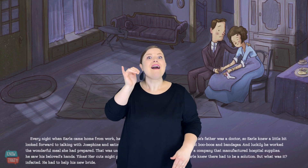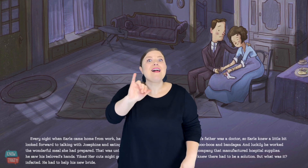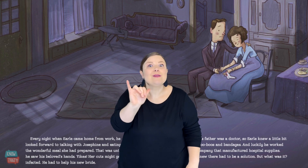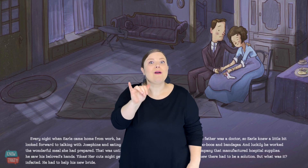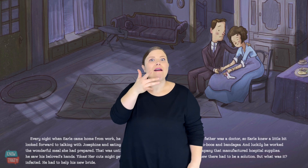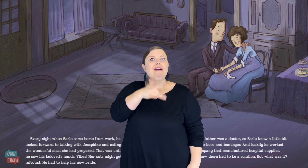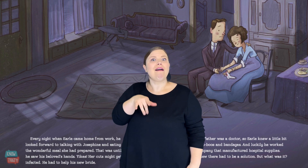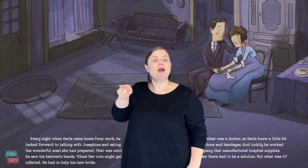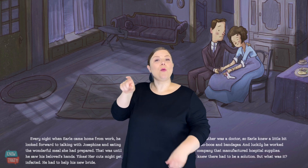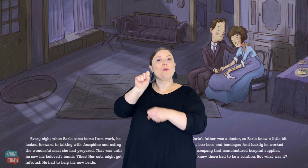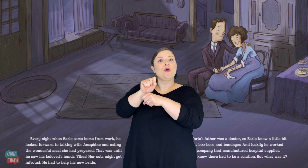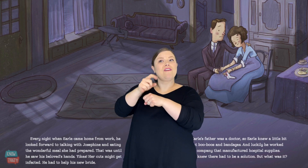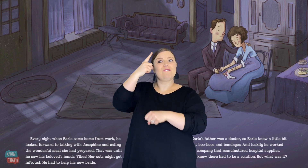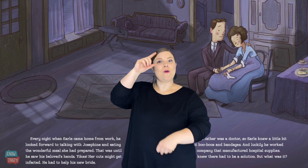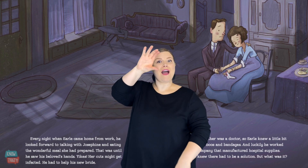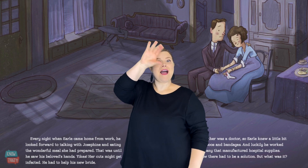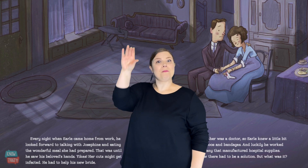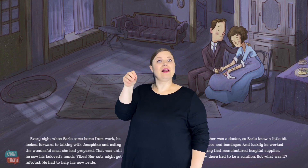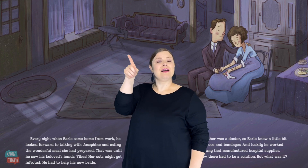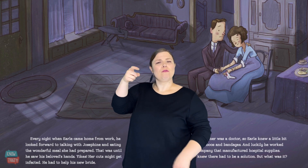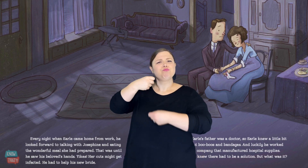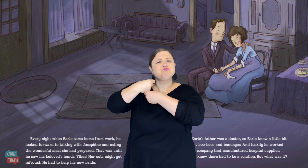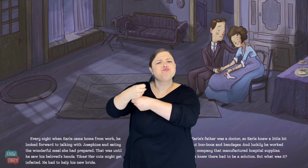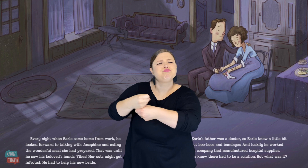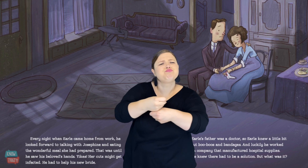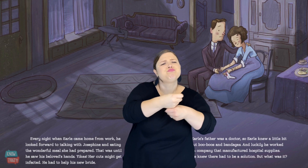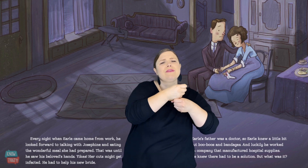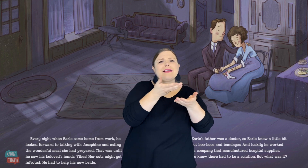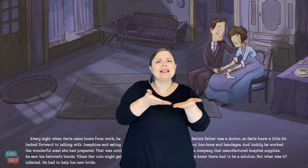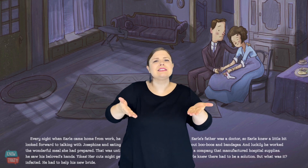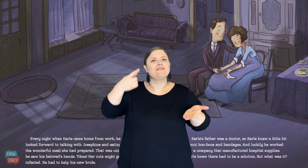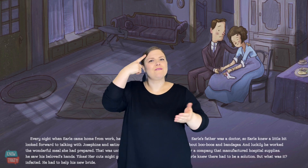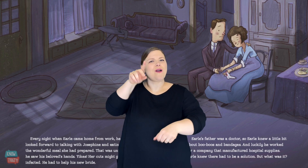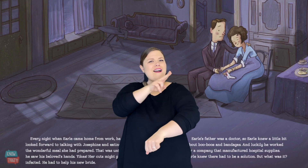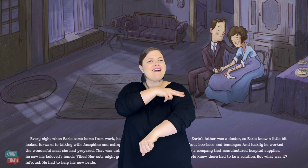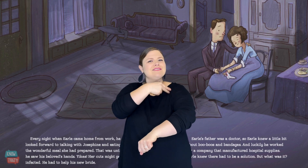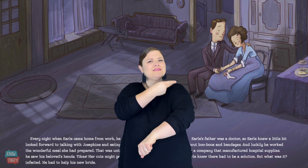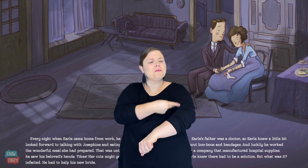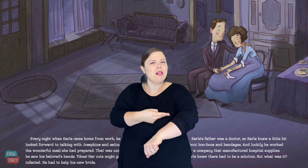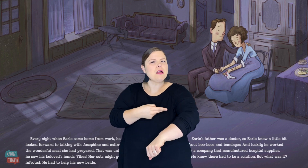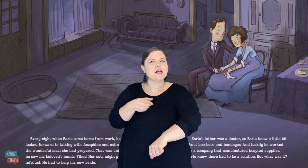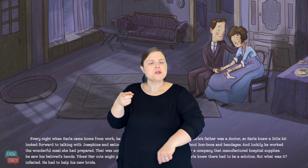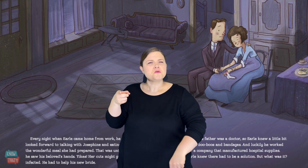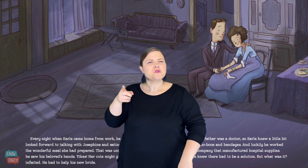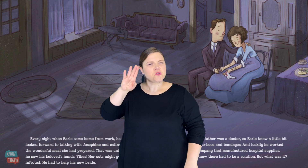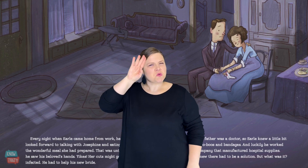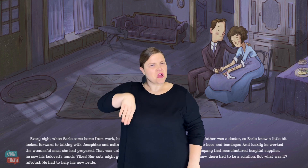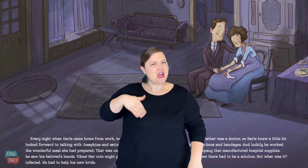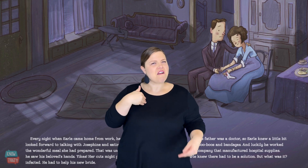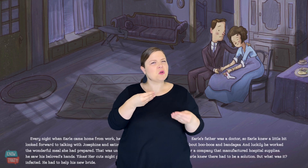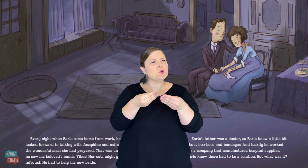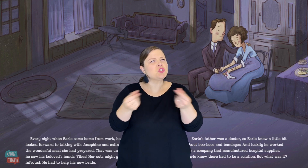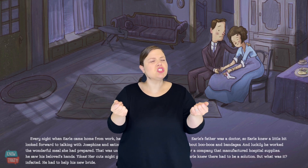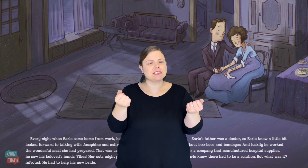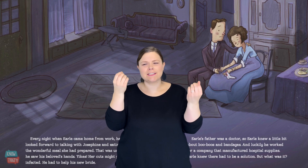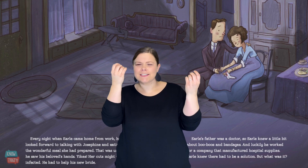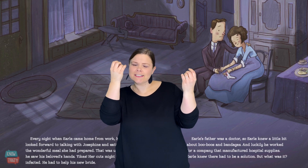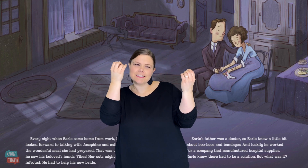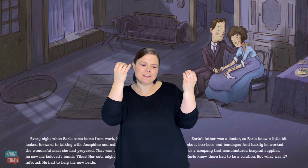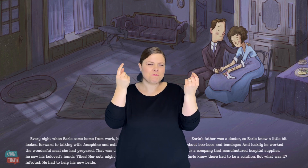a company that manufactured hospital supplies. Earl knew there had to be a solution, but what was